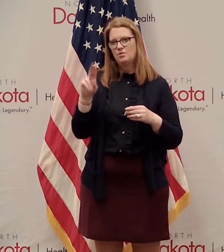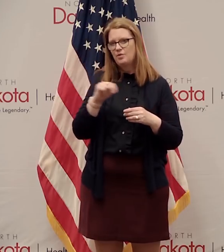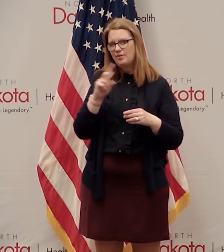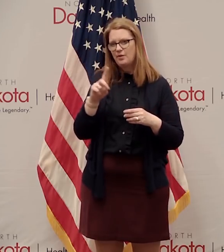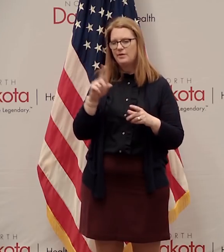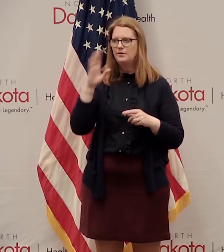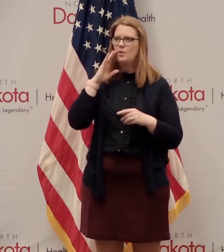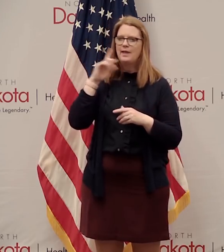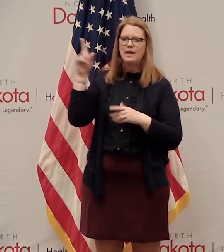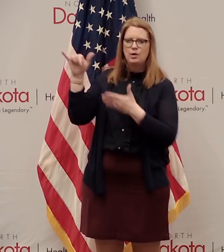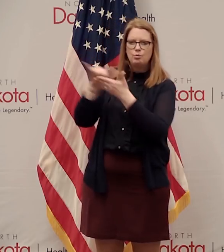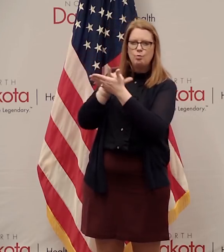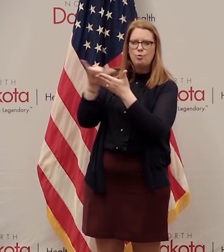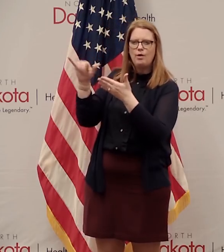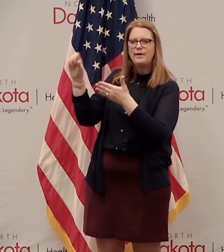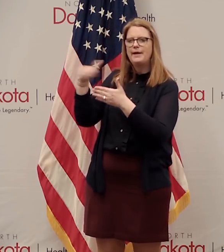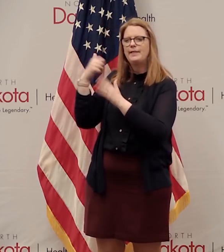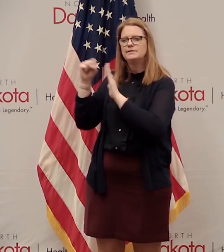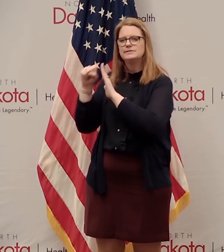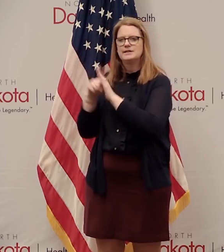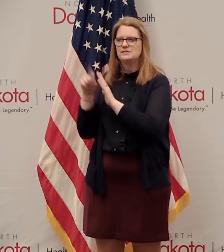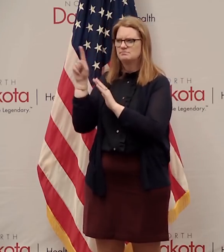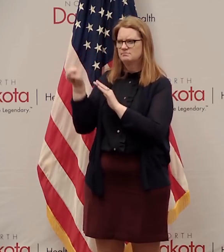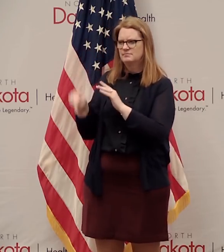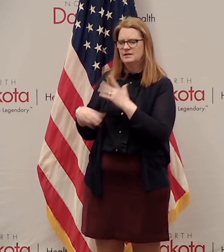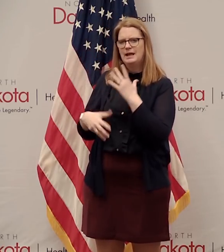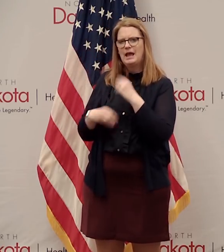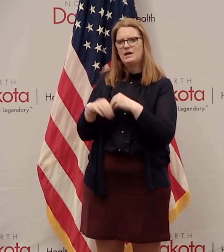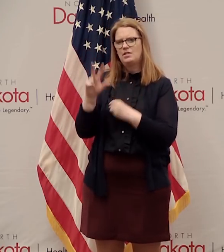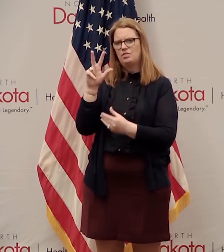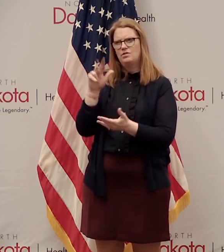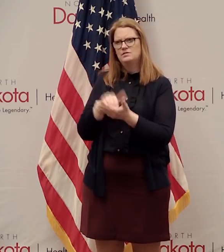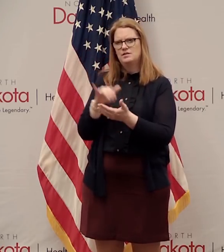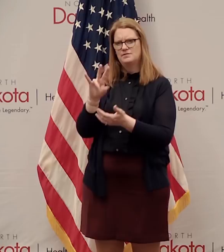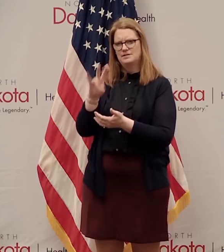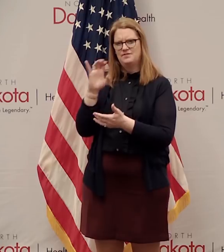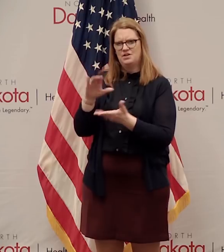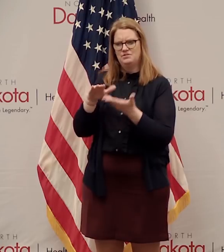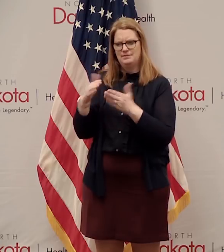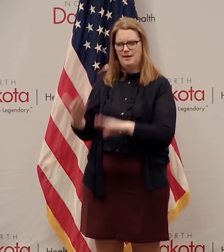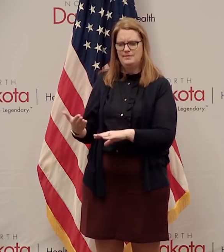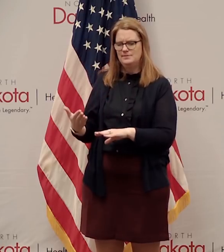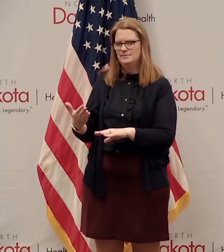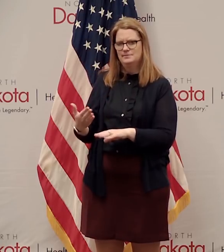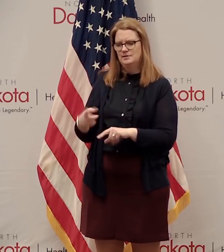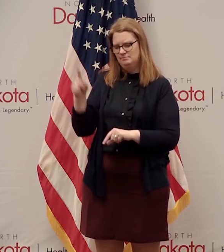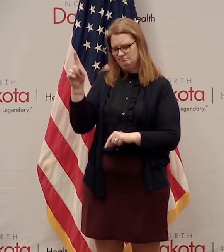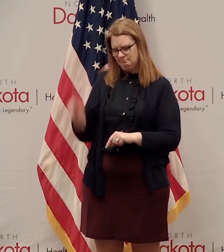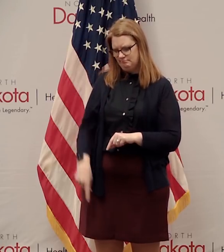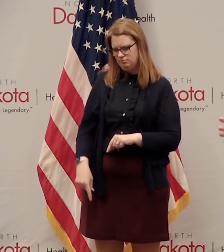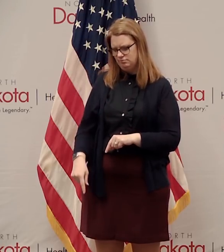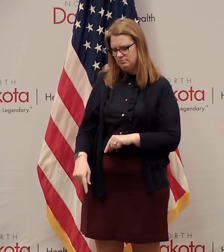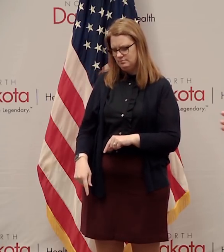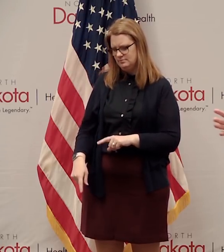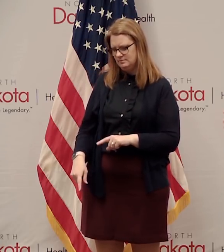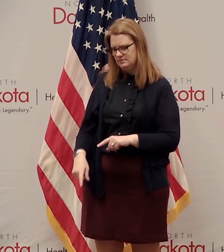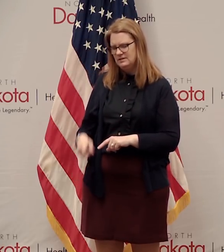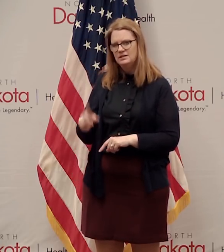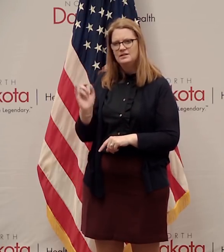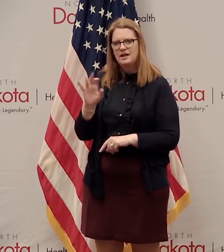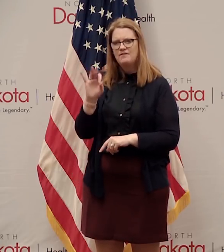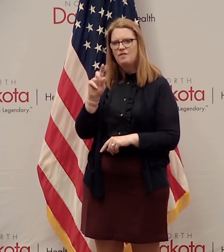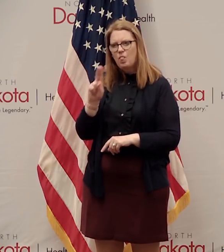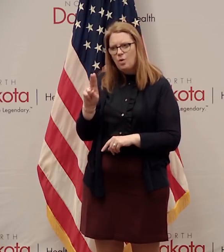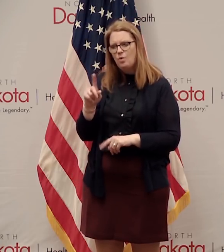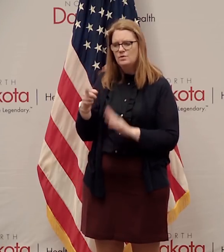states have done, where I think they added 3,700 deaths or something in one day and said these are all the ones that we had flu-like